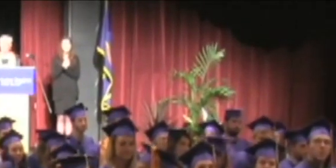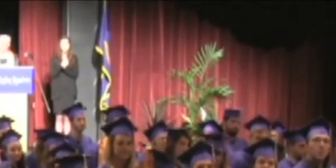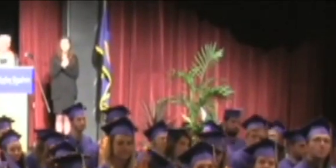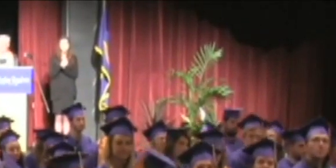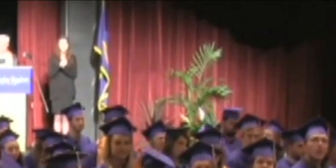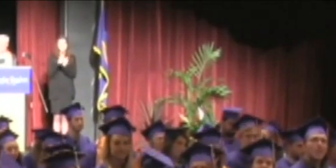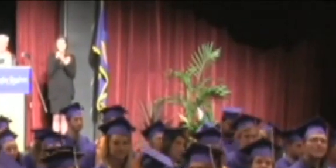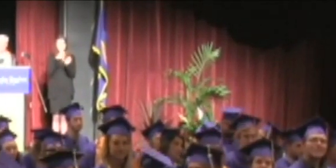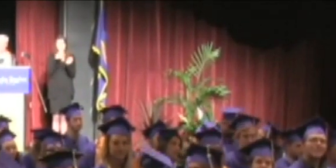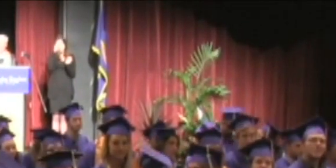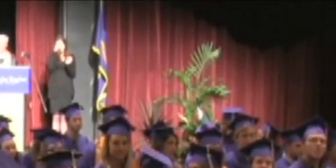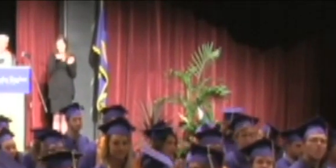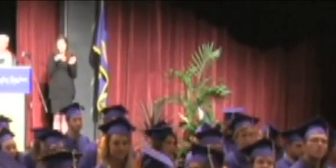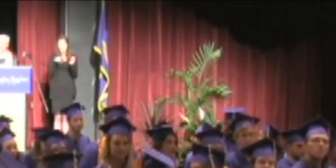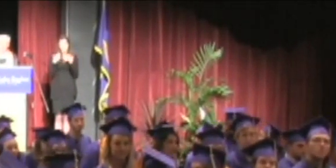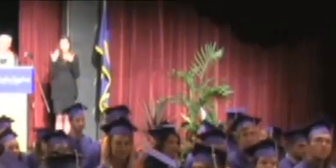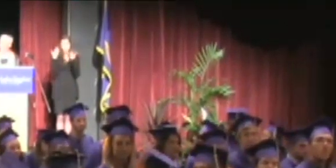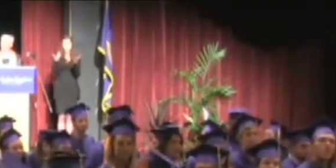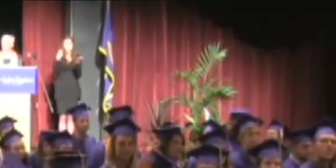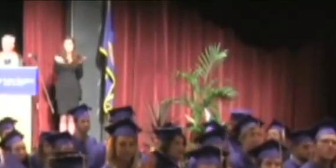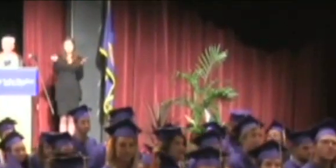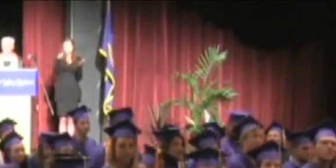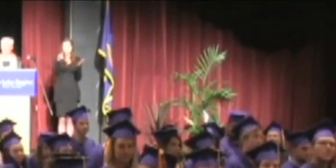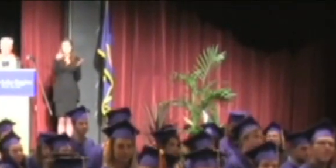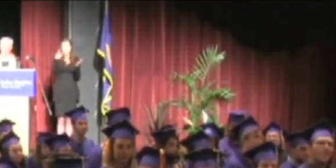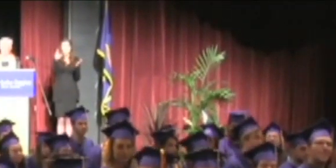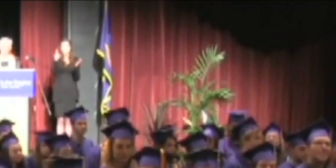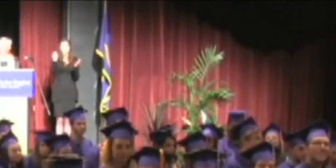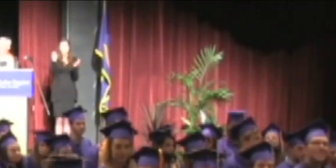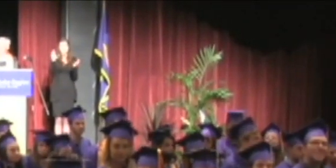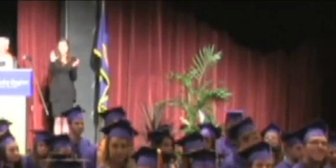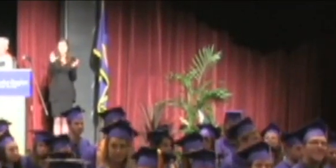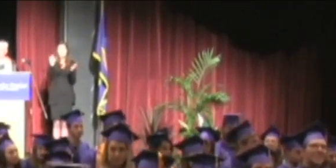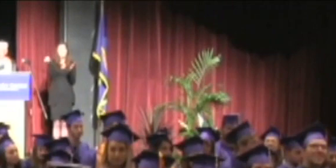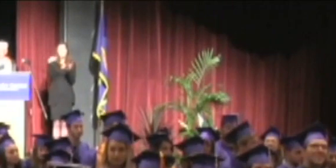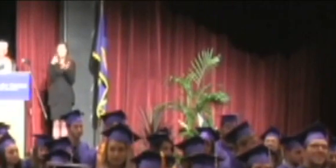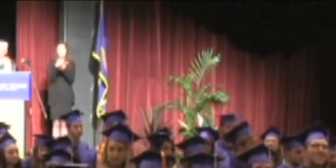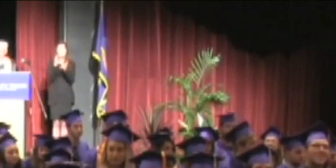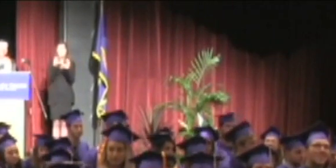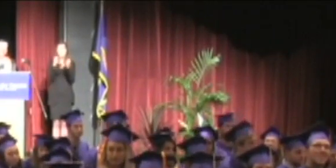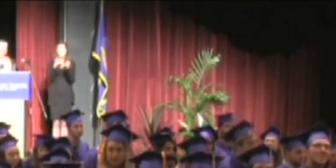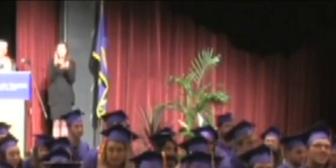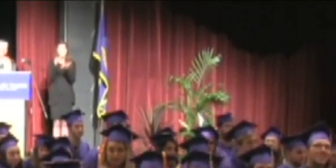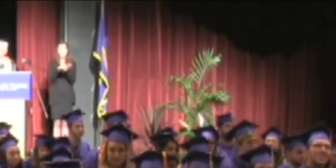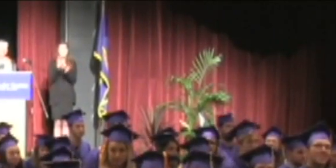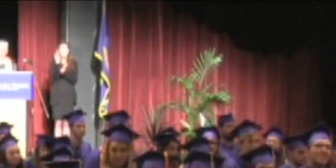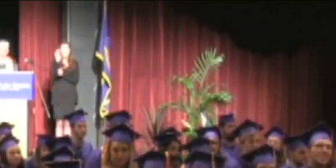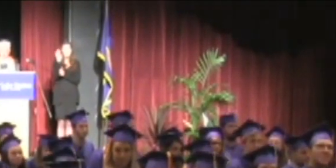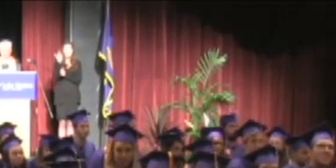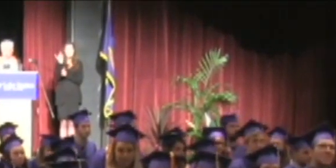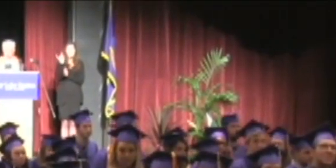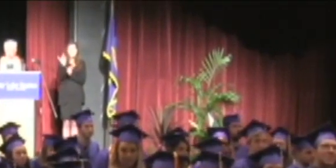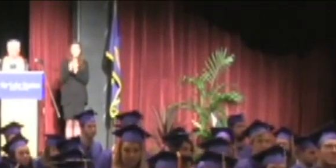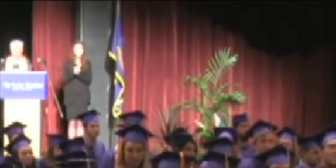Ladies and gentlemen, I present to you the Lake Region State College graduating class of